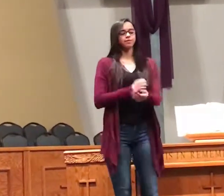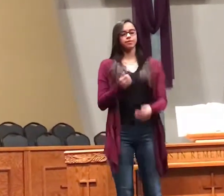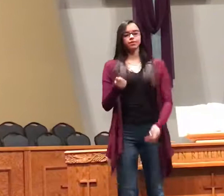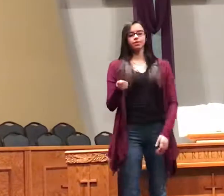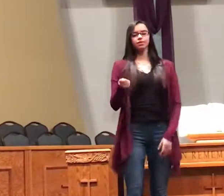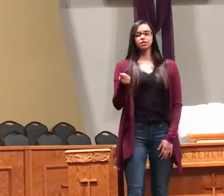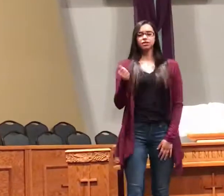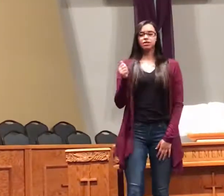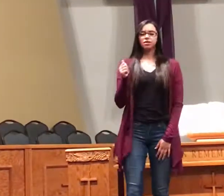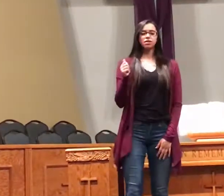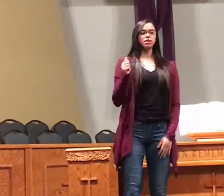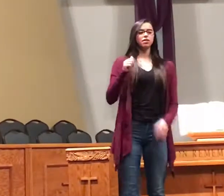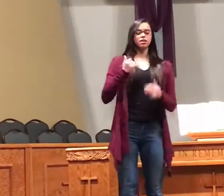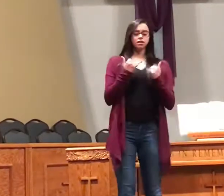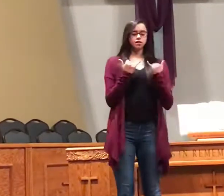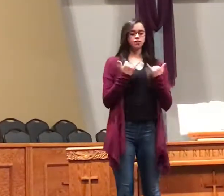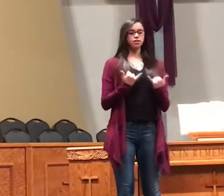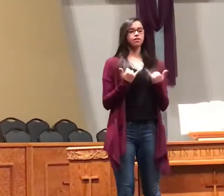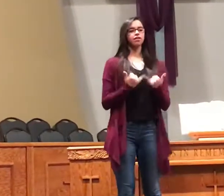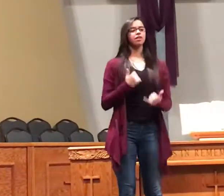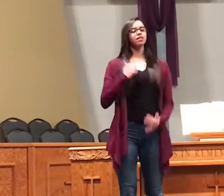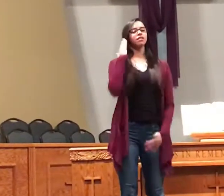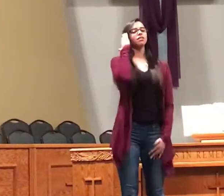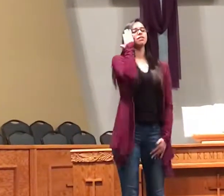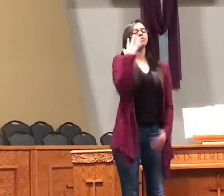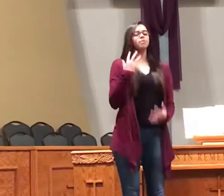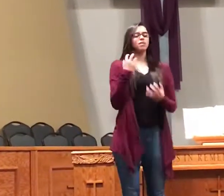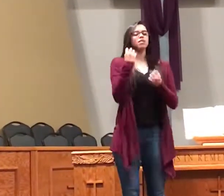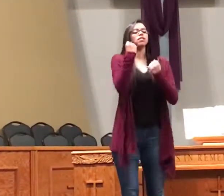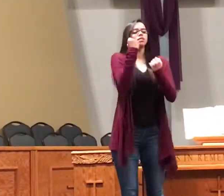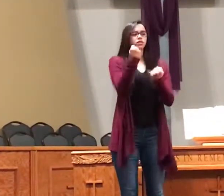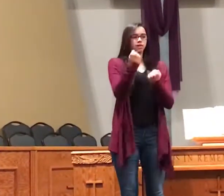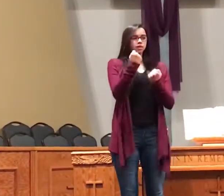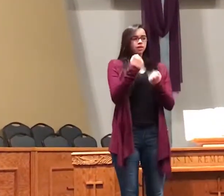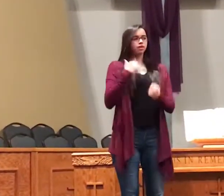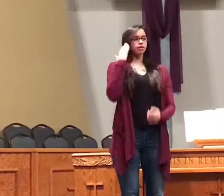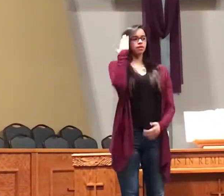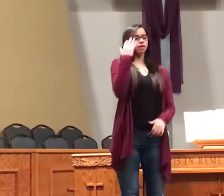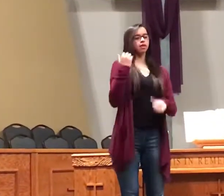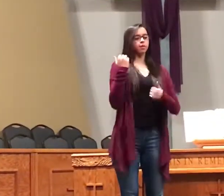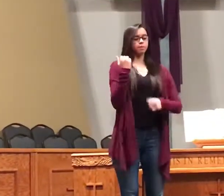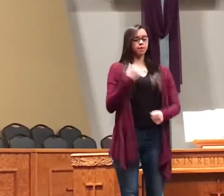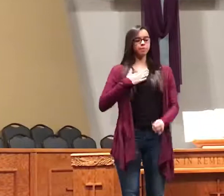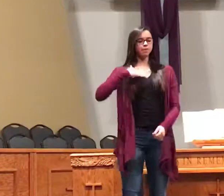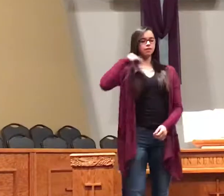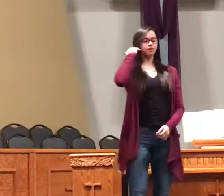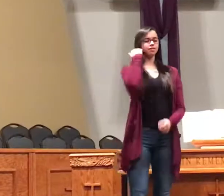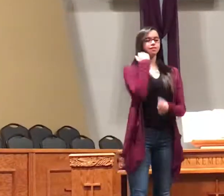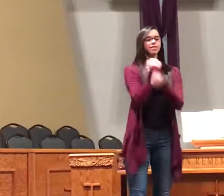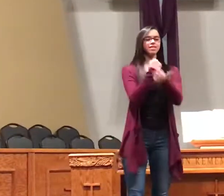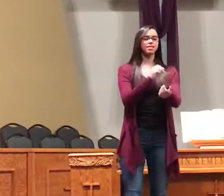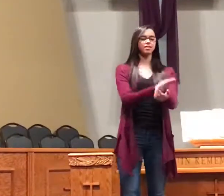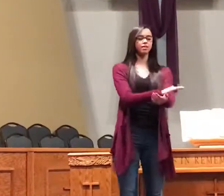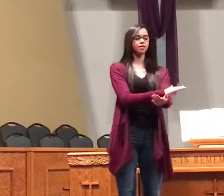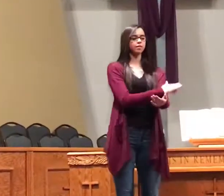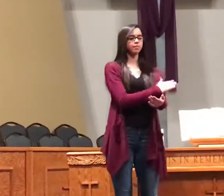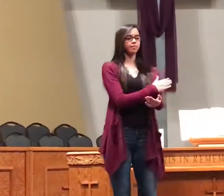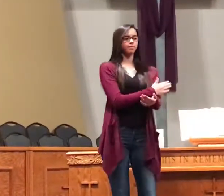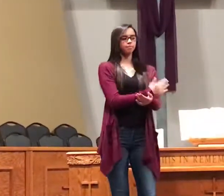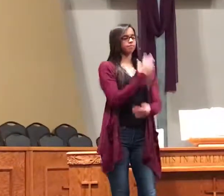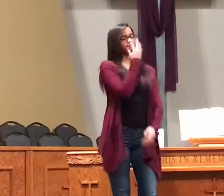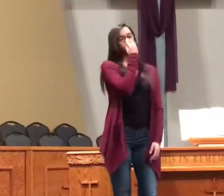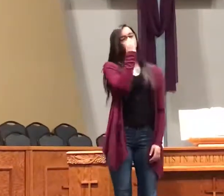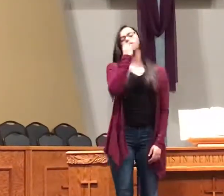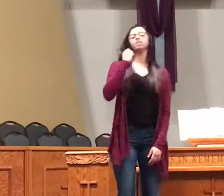My power's churned on, starting right now I'll be strong. I'll play my fight song,